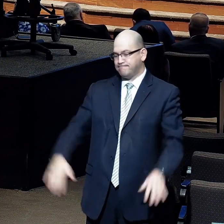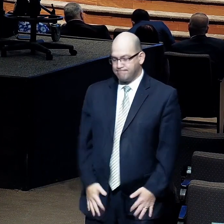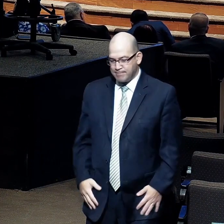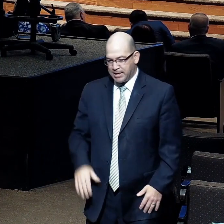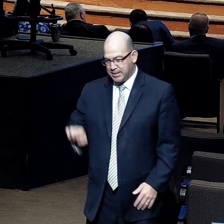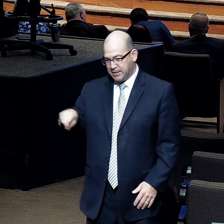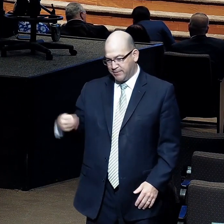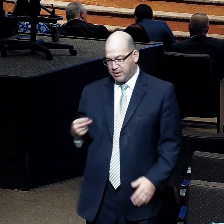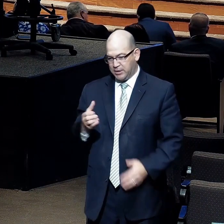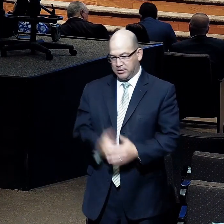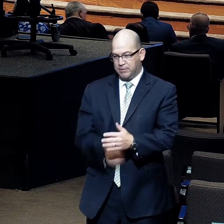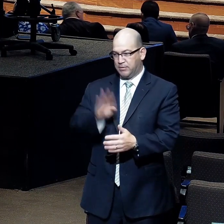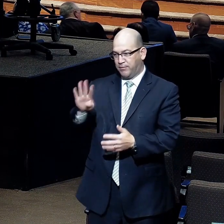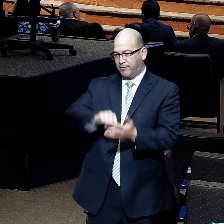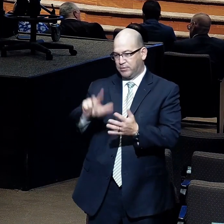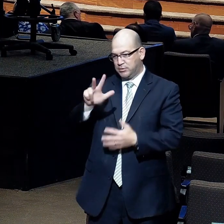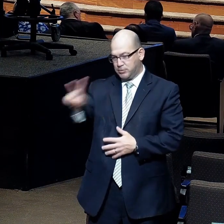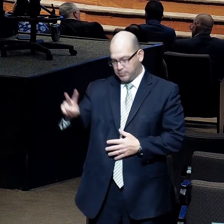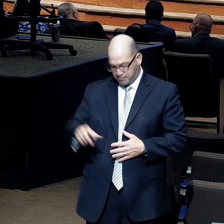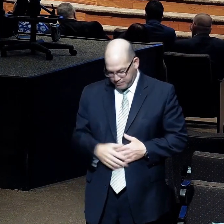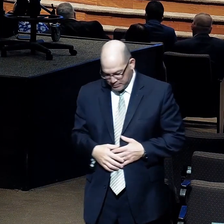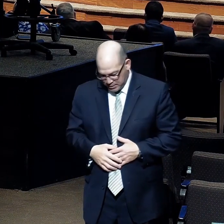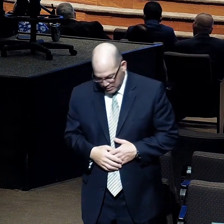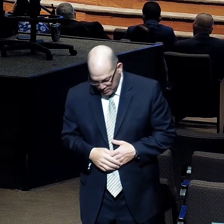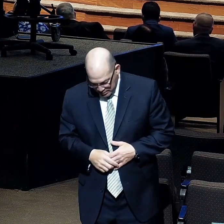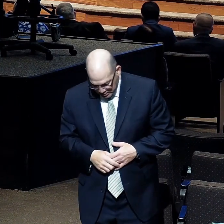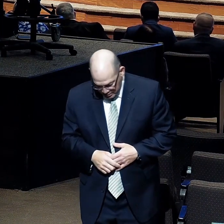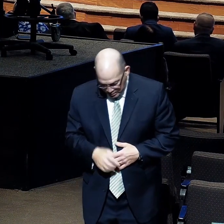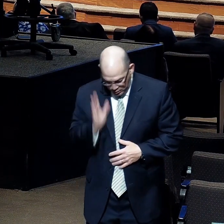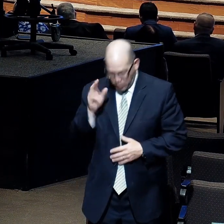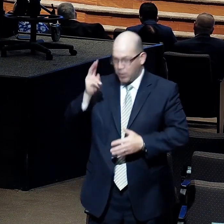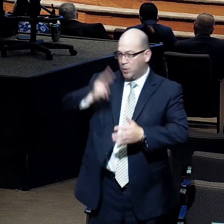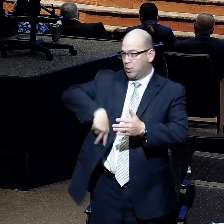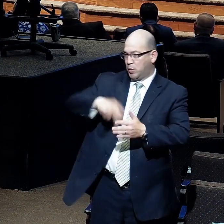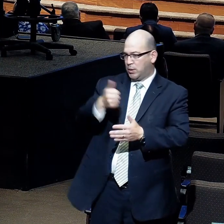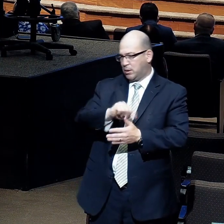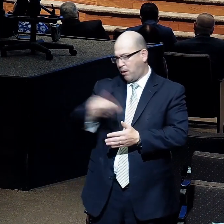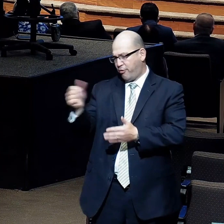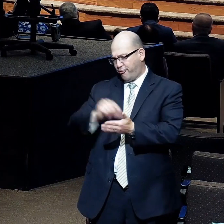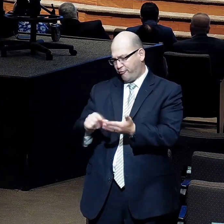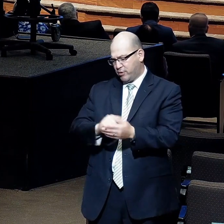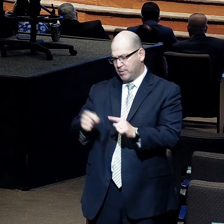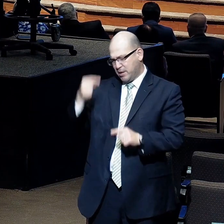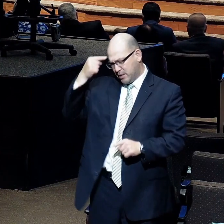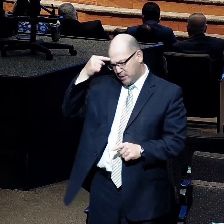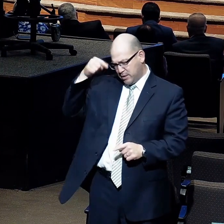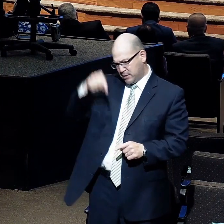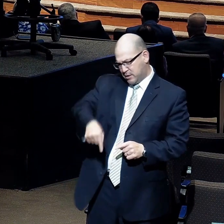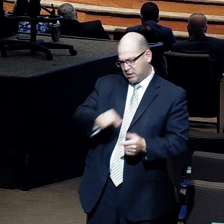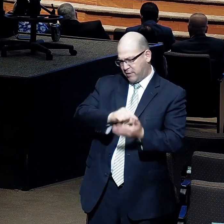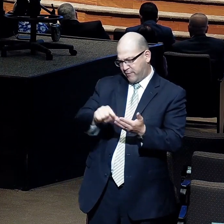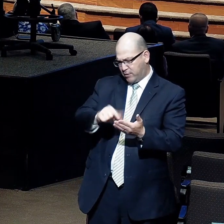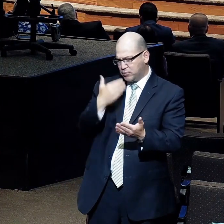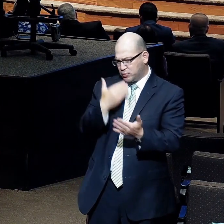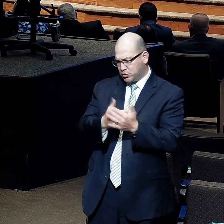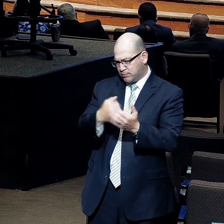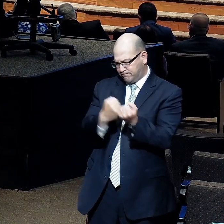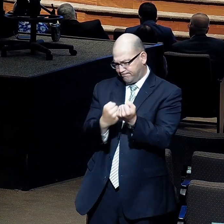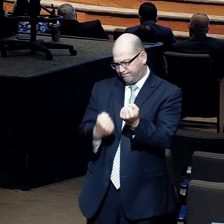4, verse 32. We will be reading several different passages, but I think this verse will set the foundation for this message.